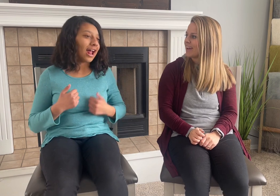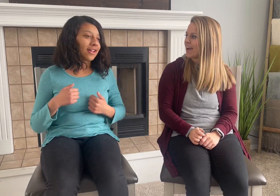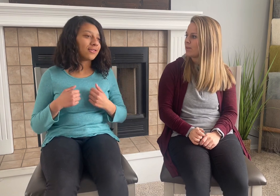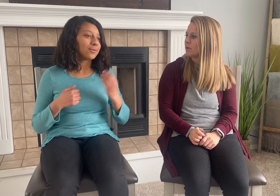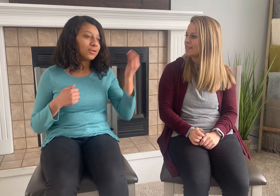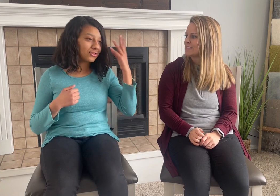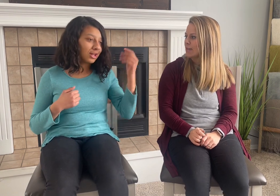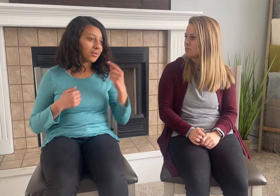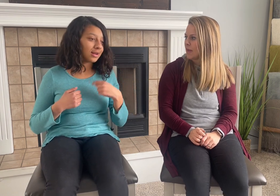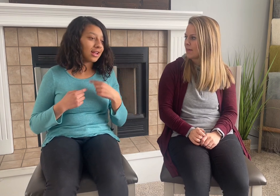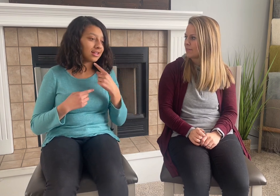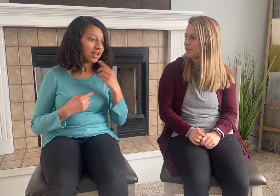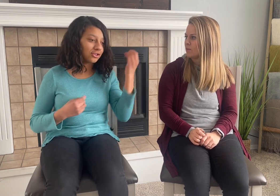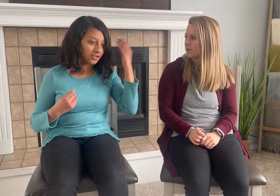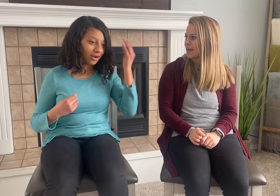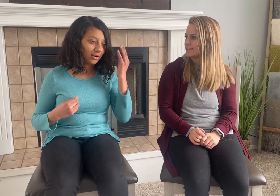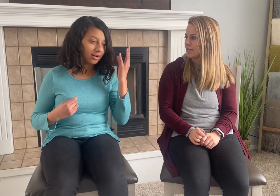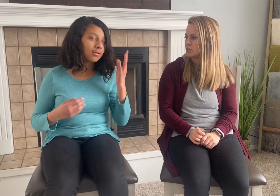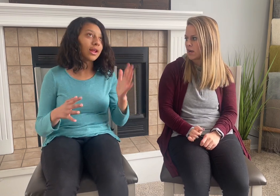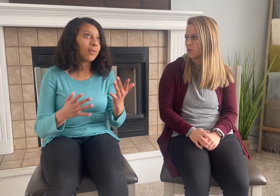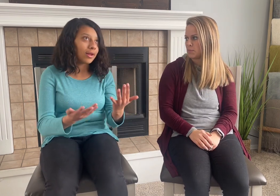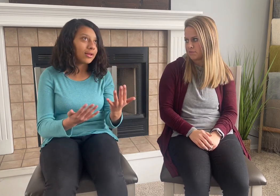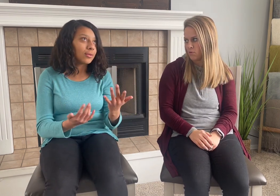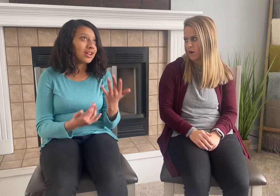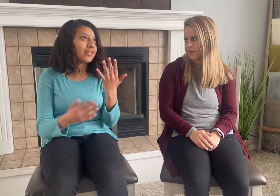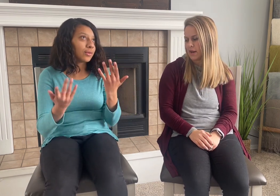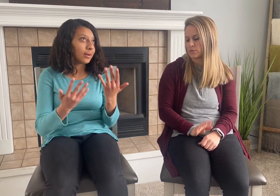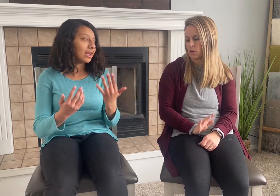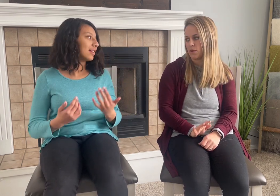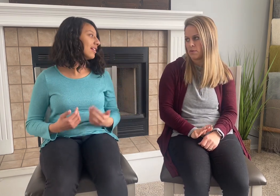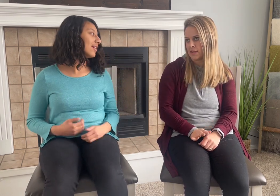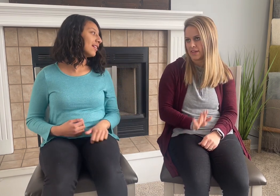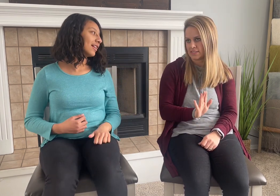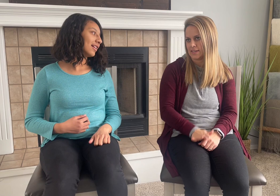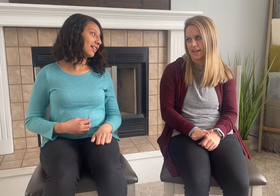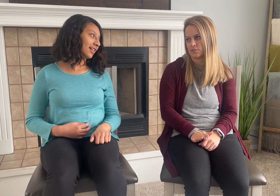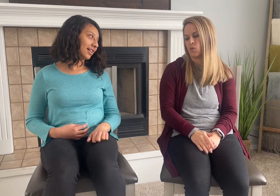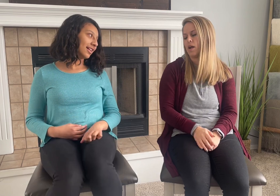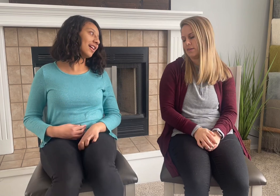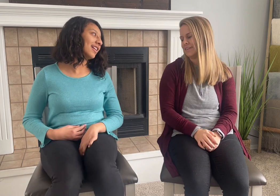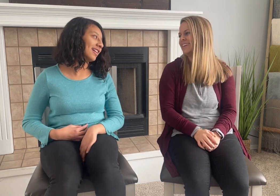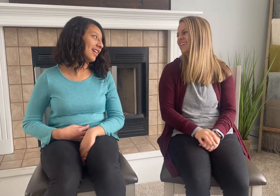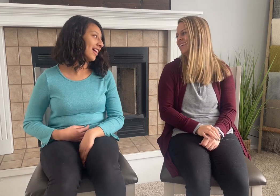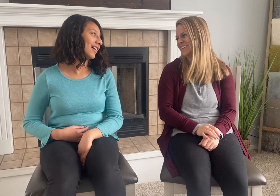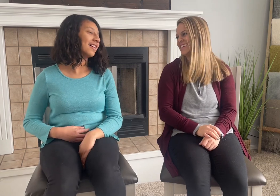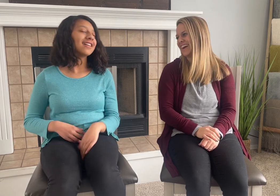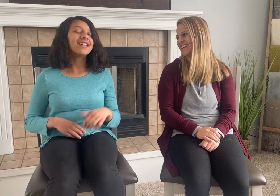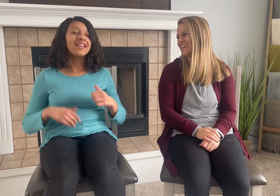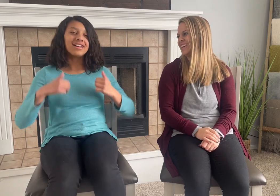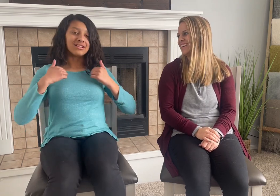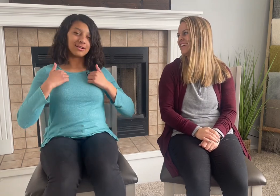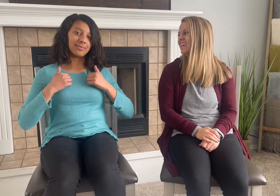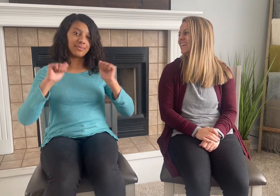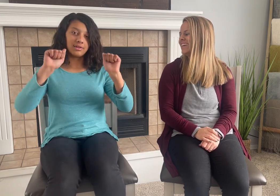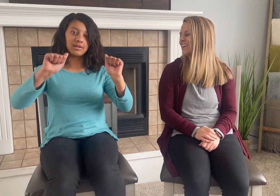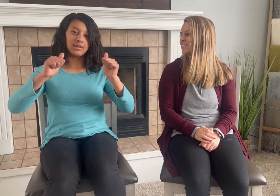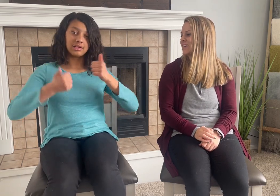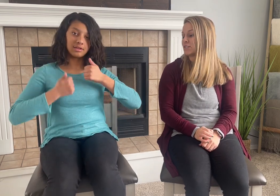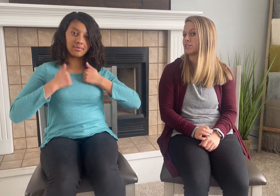I wanted to say bath when I said shower before, and then I was like, wait, wait, wait, that's the next one. Yeah. Yeah. Cause they're